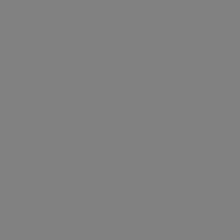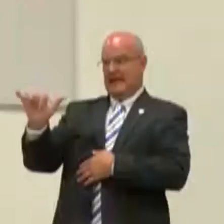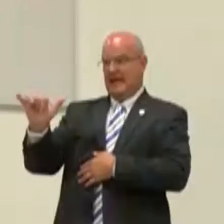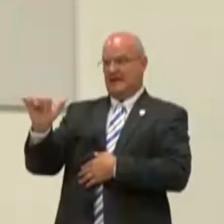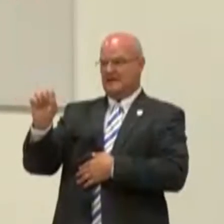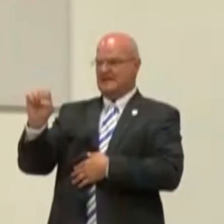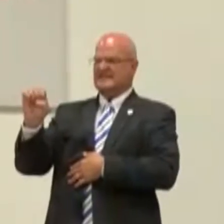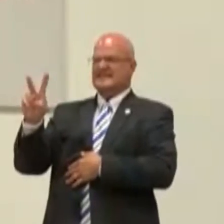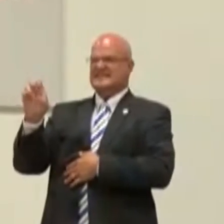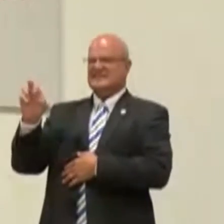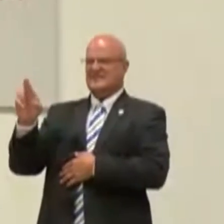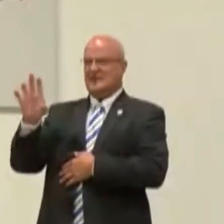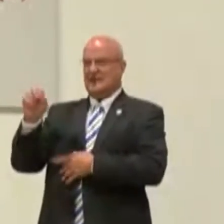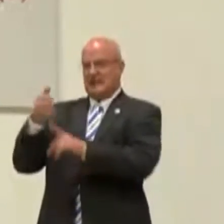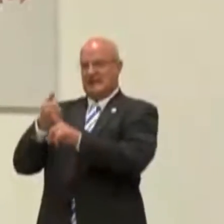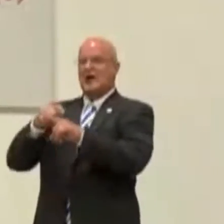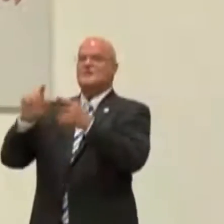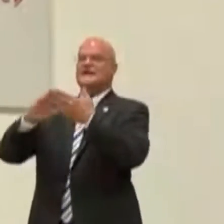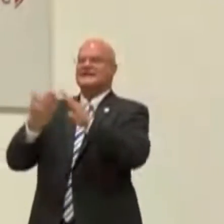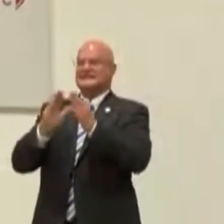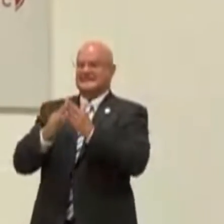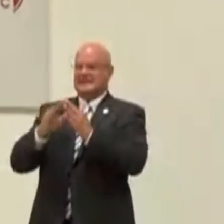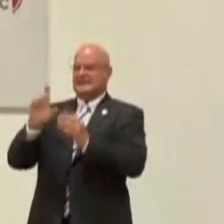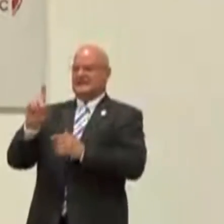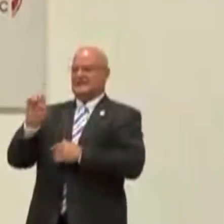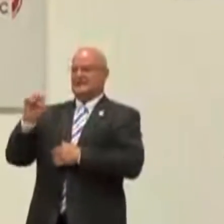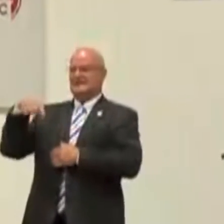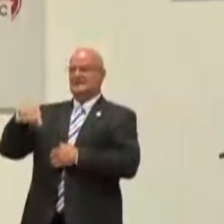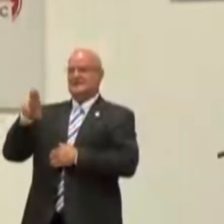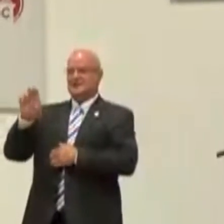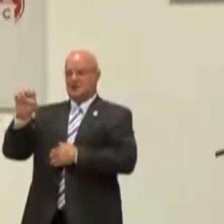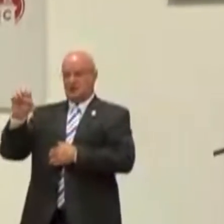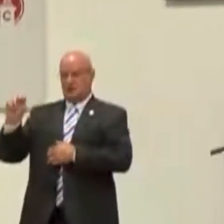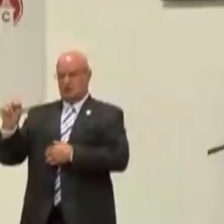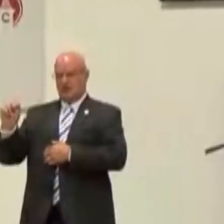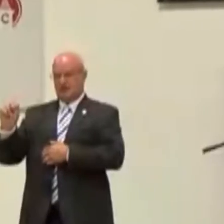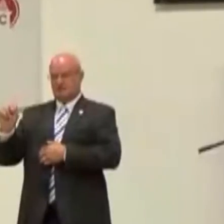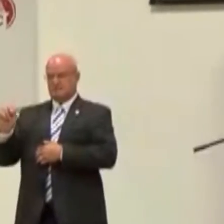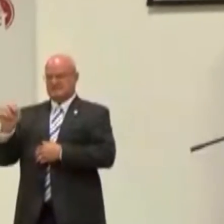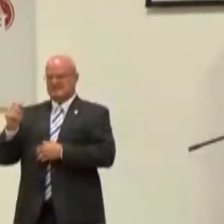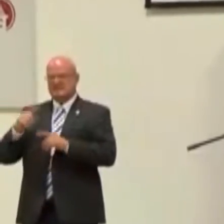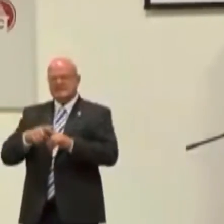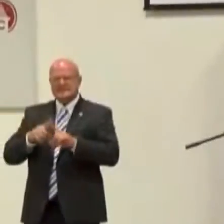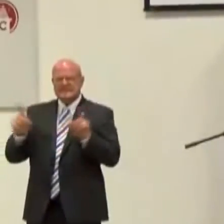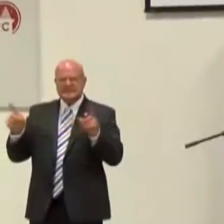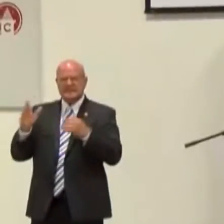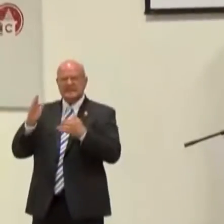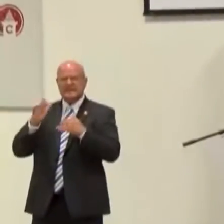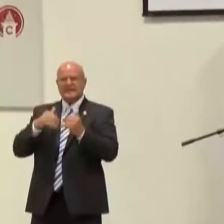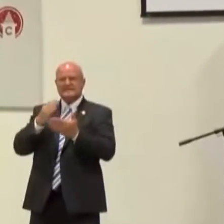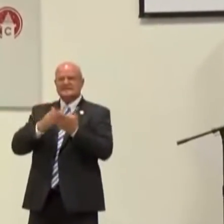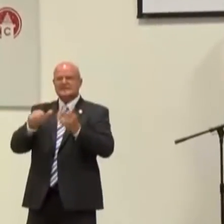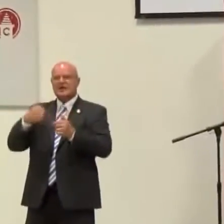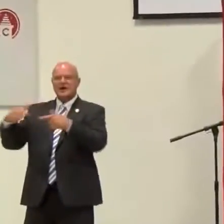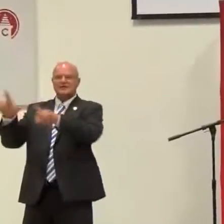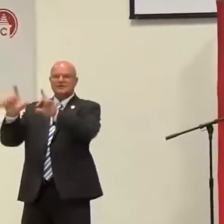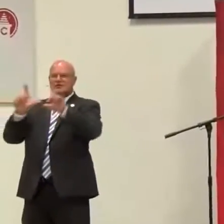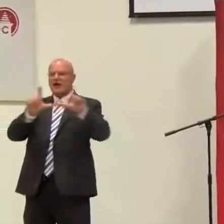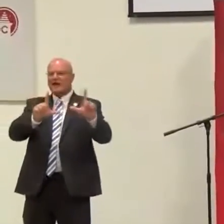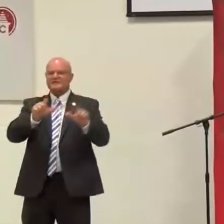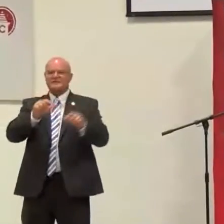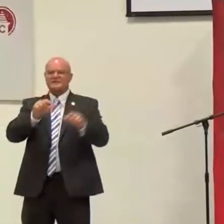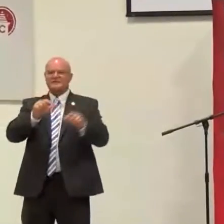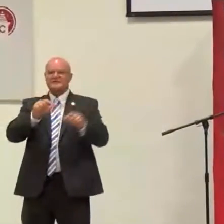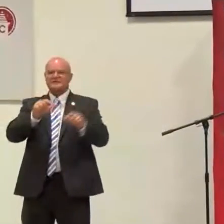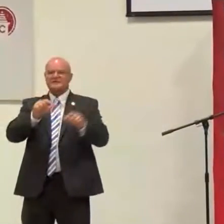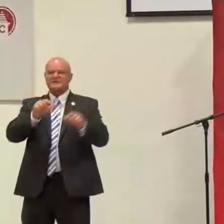not Sevier County, but the city of DeQueen. Now this is just a little bit different than some of the graphs we show because these are not the